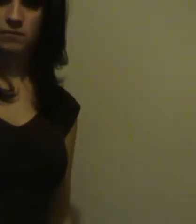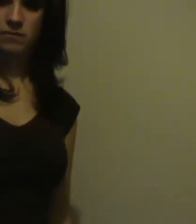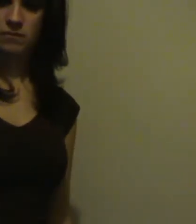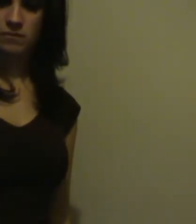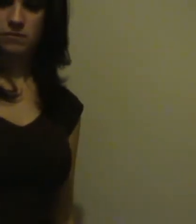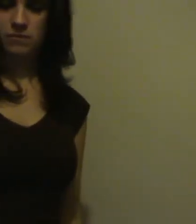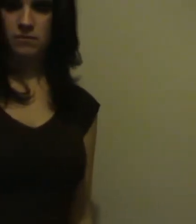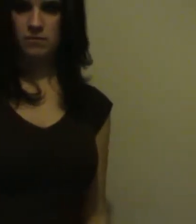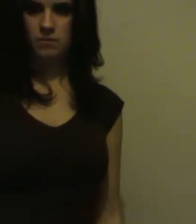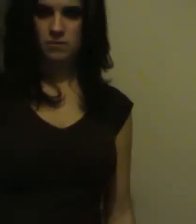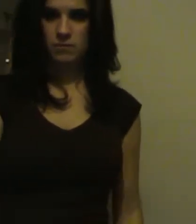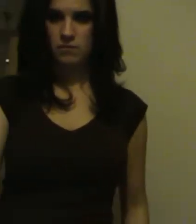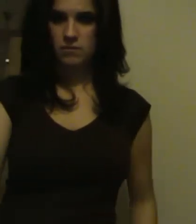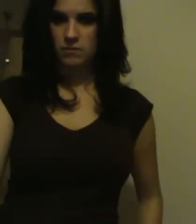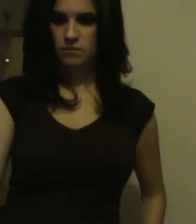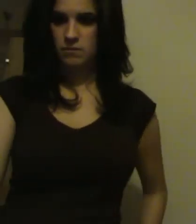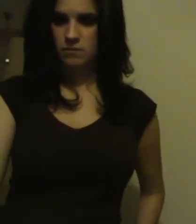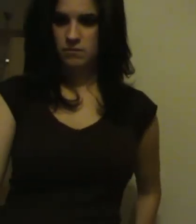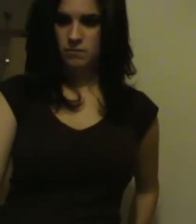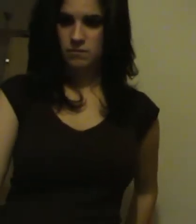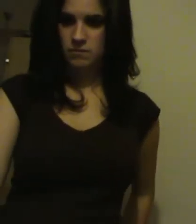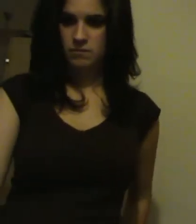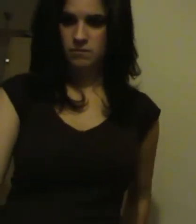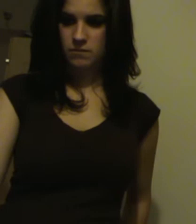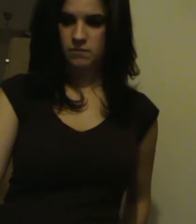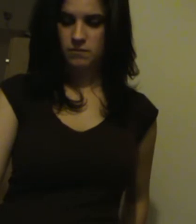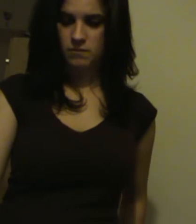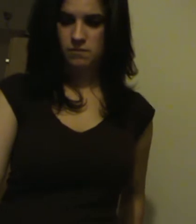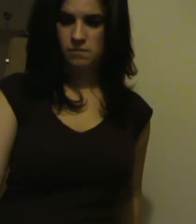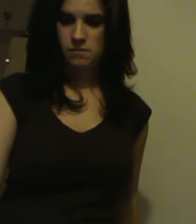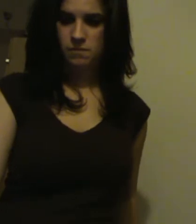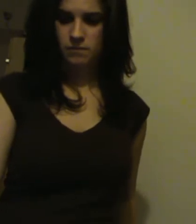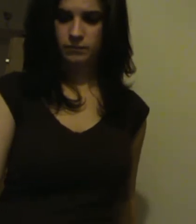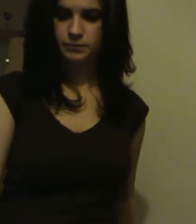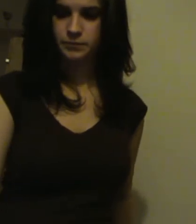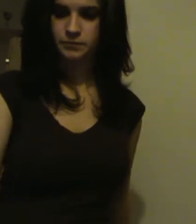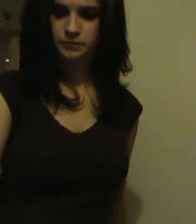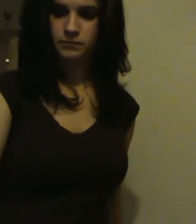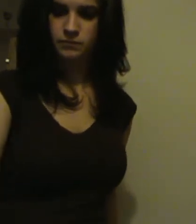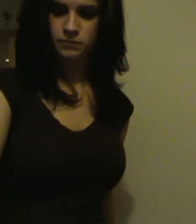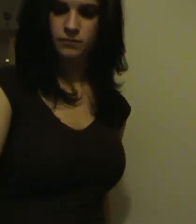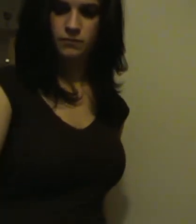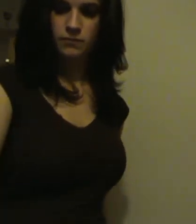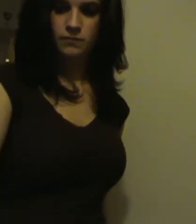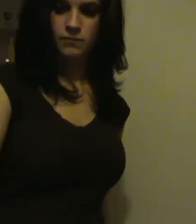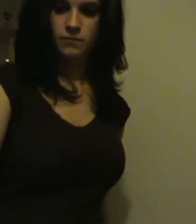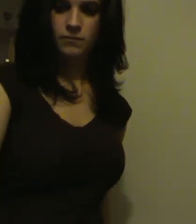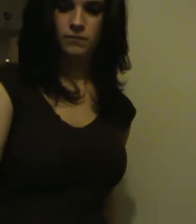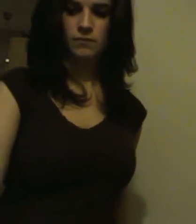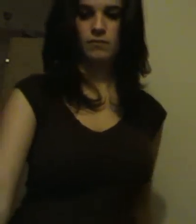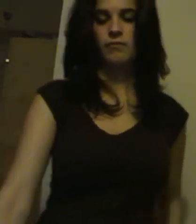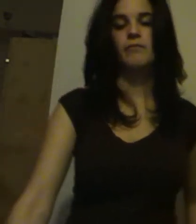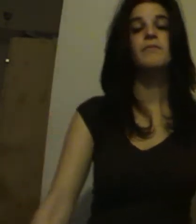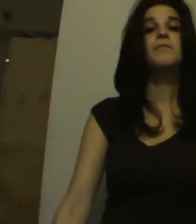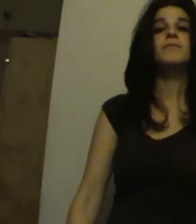in Western society, there are two distinct dining styles: the European dining style and the American dining style.